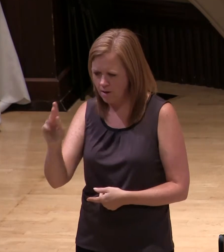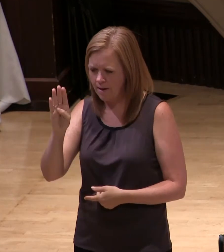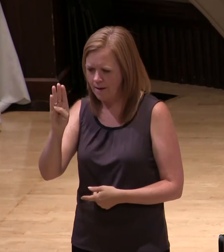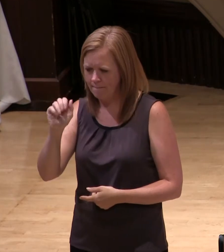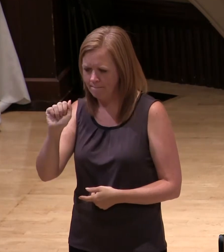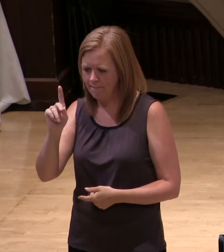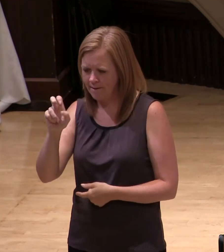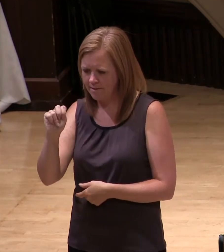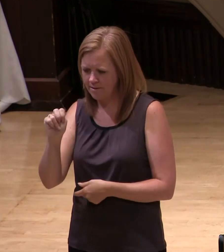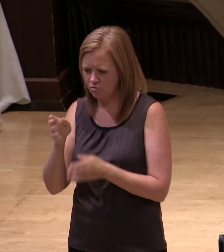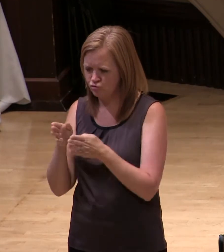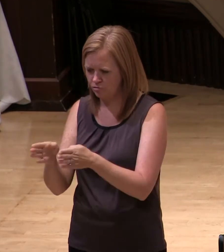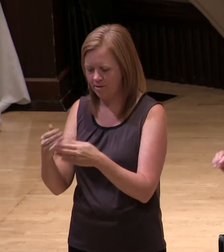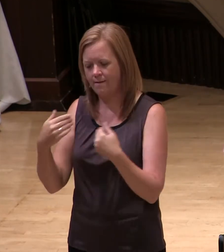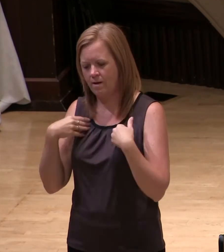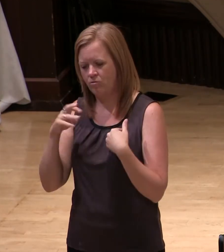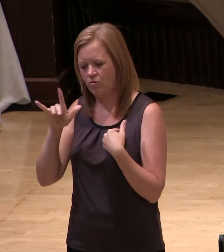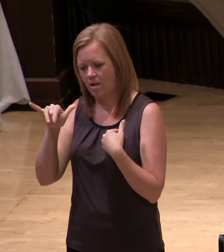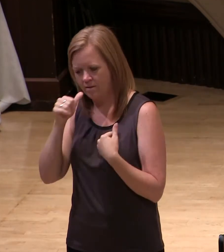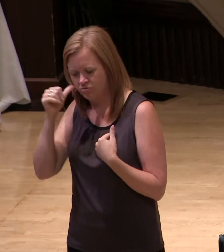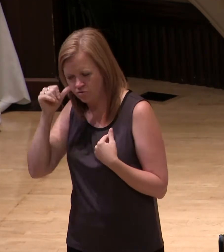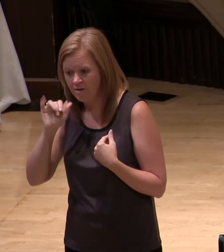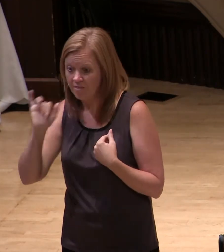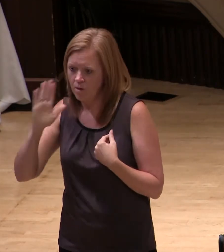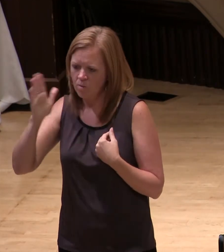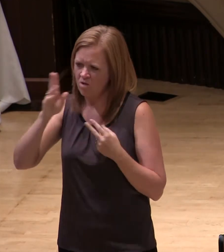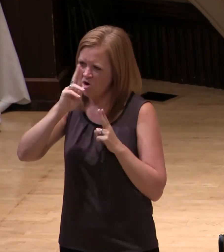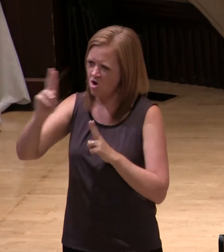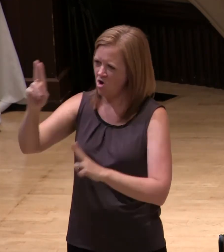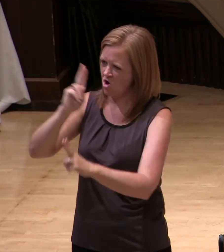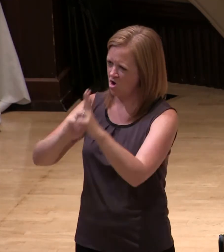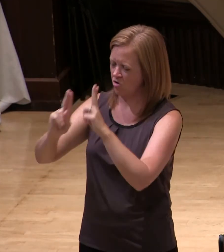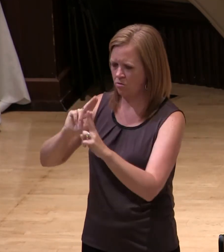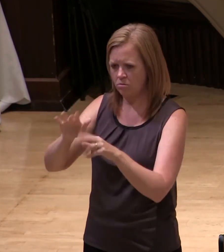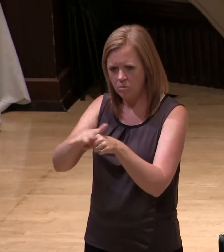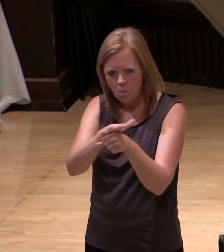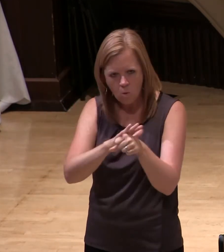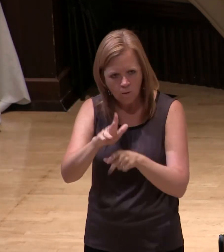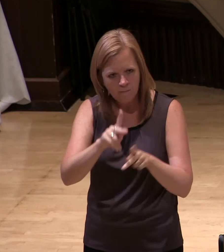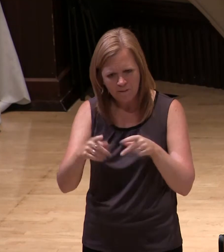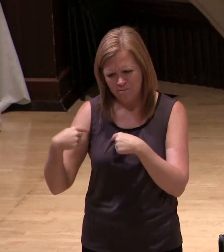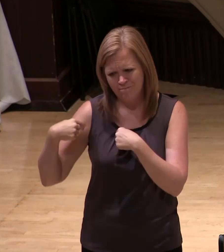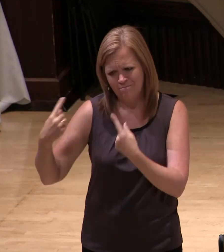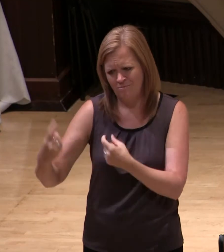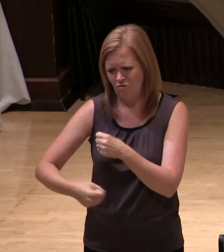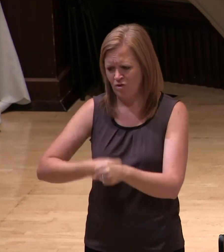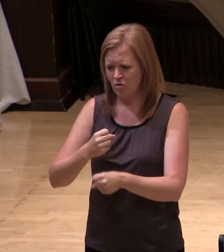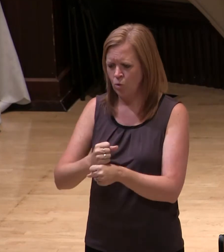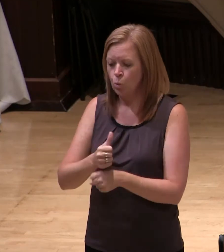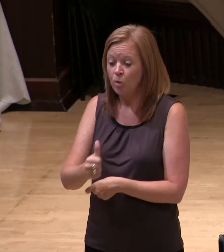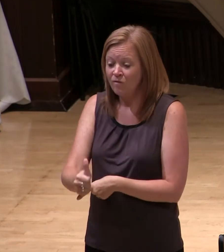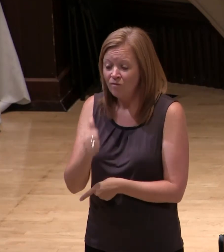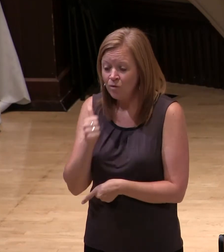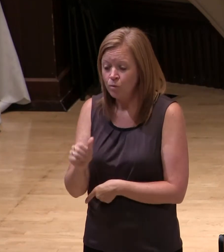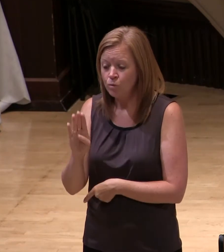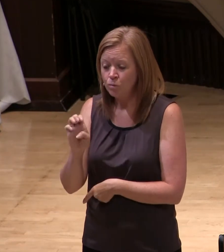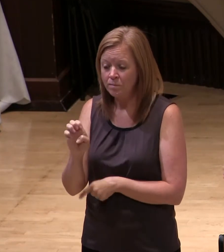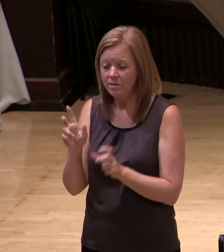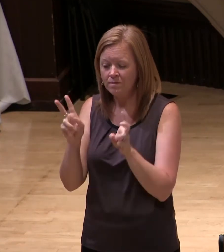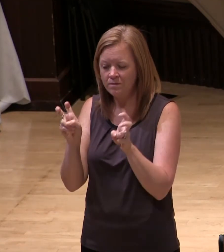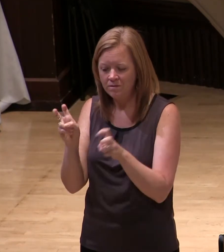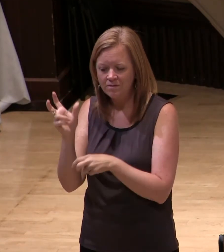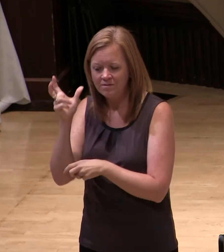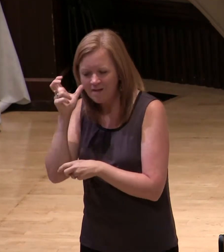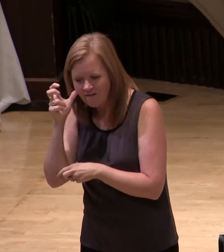Street. And this will honor all the local people over the years who have refused to be deaf to